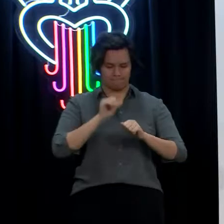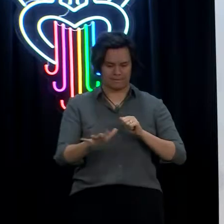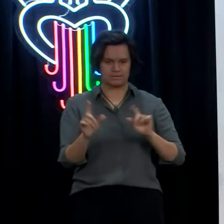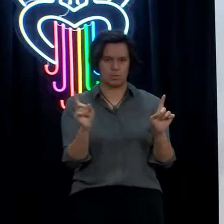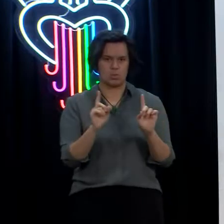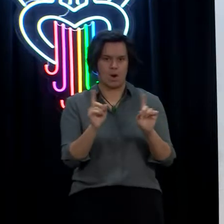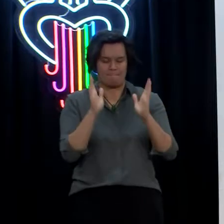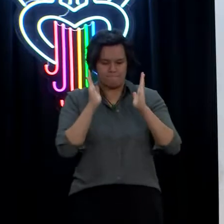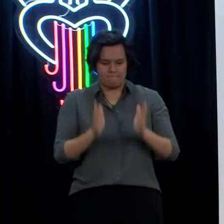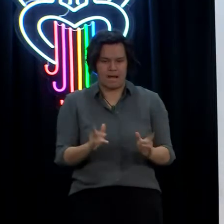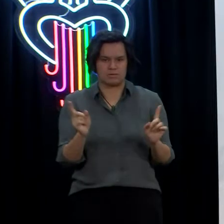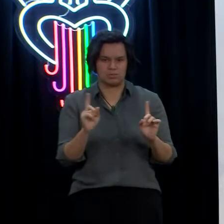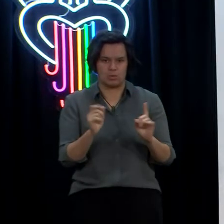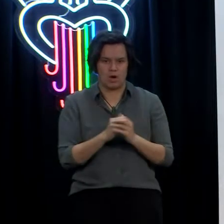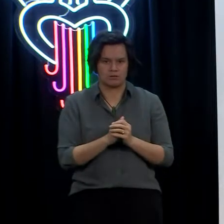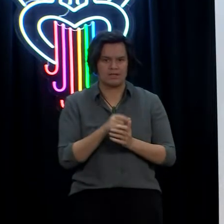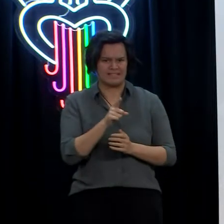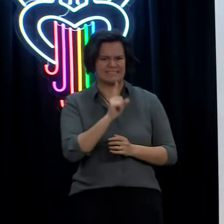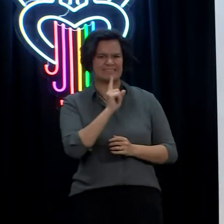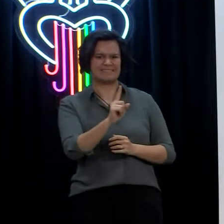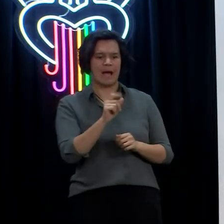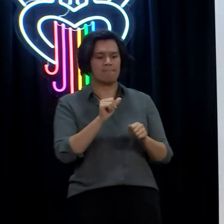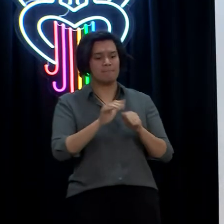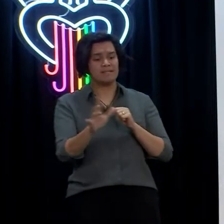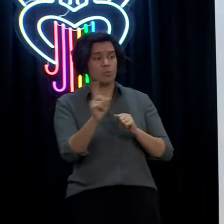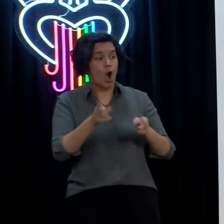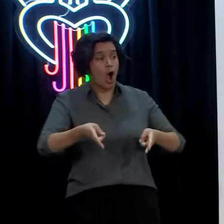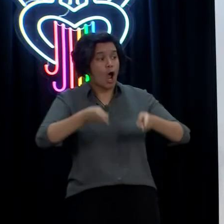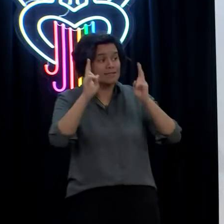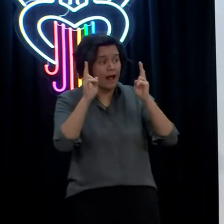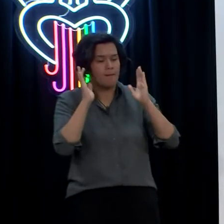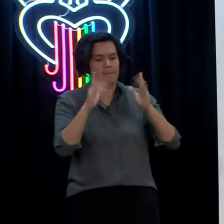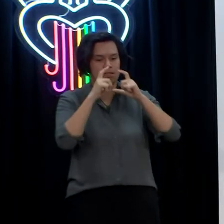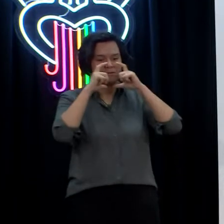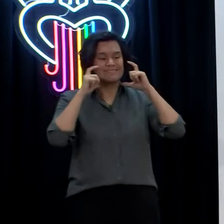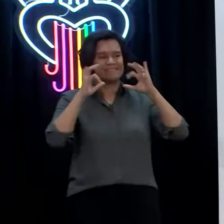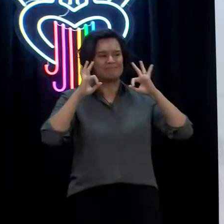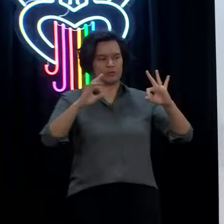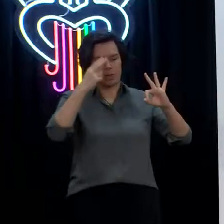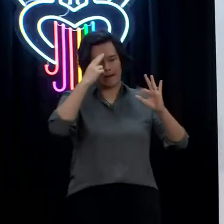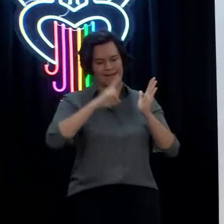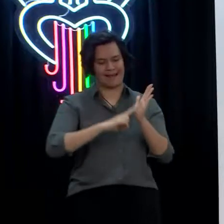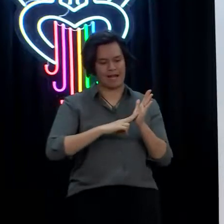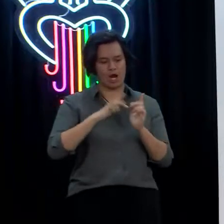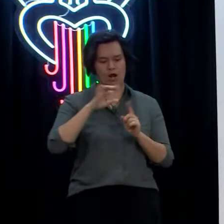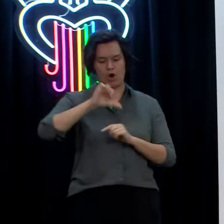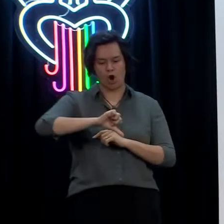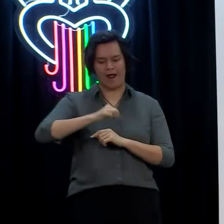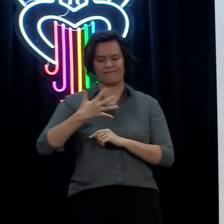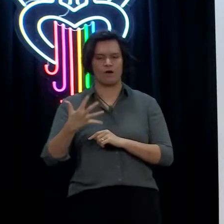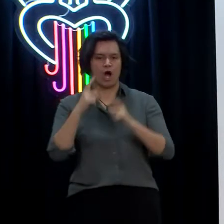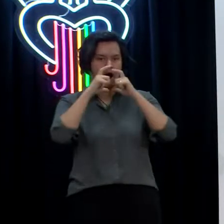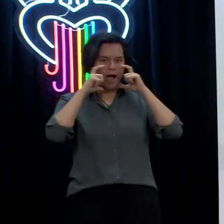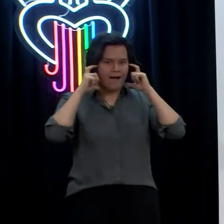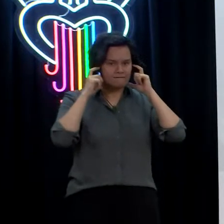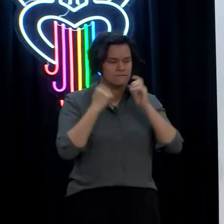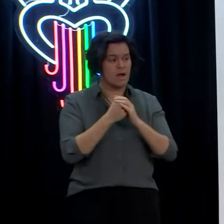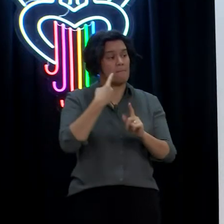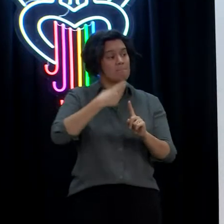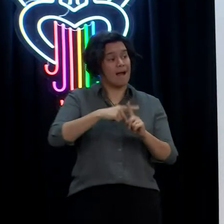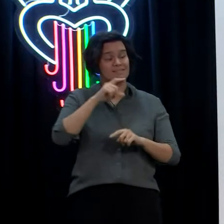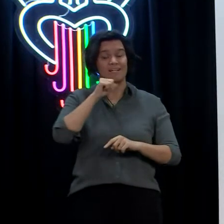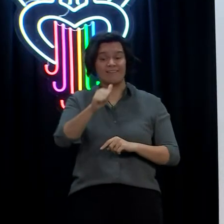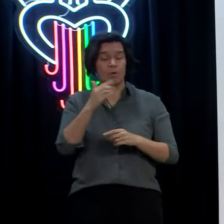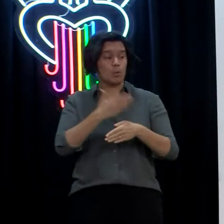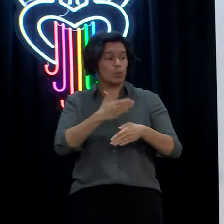everyone at MIQ should be wearing N95 masks, including people in MIQ and the workers and at borders. And